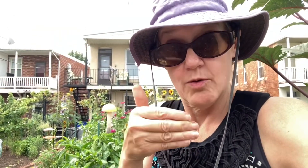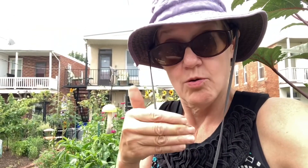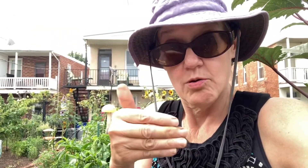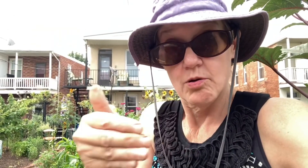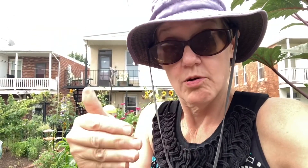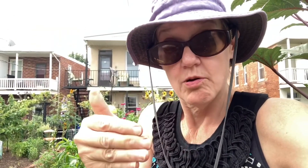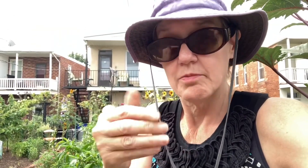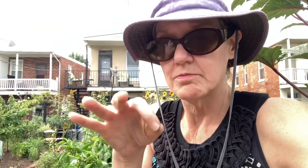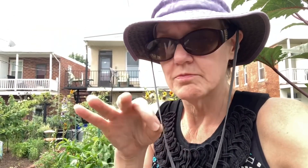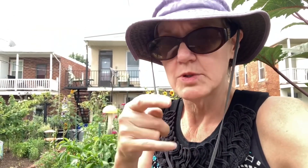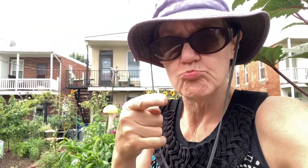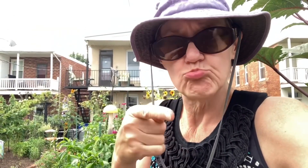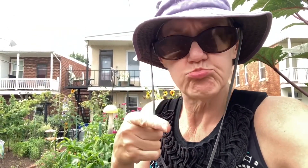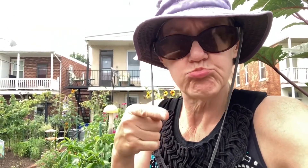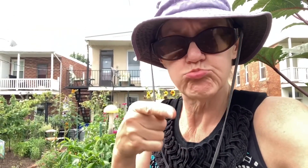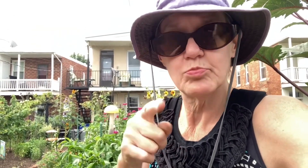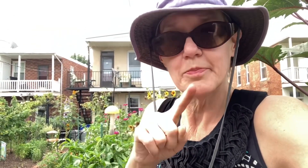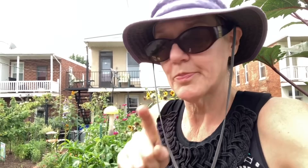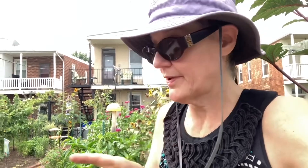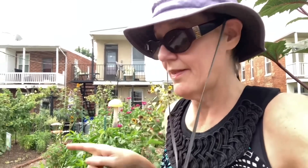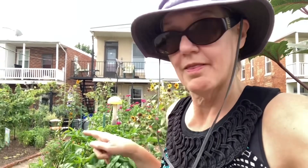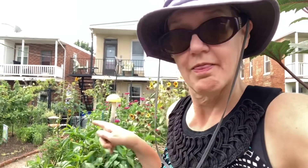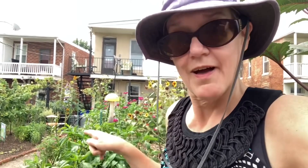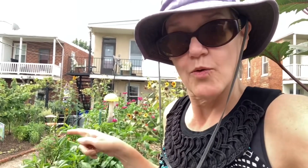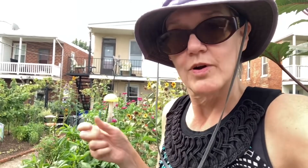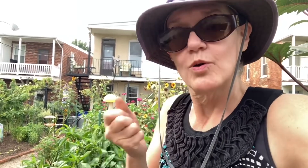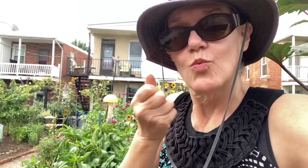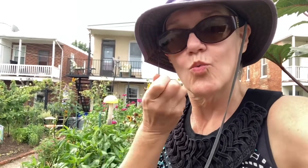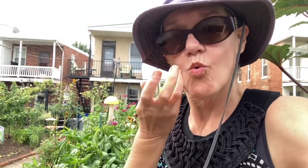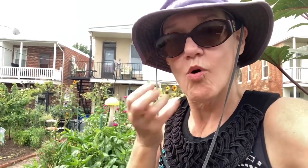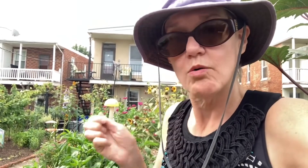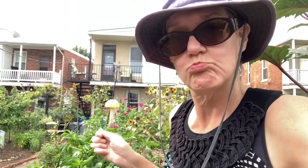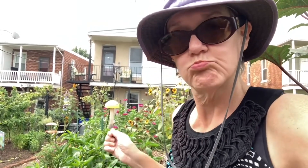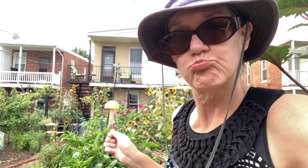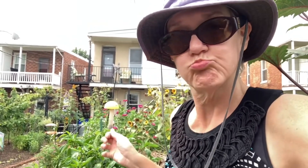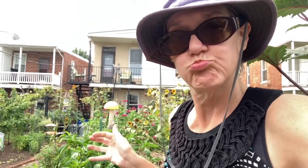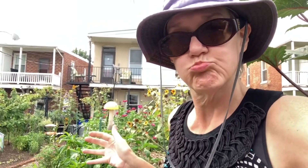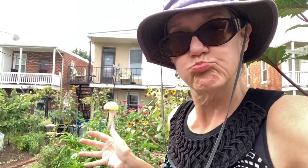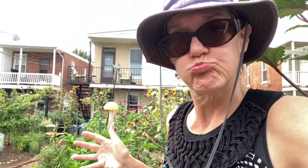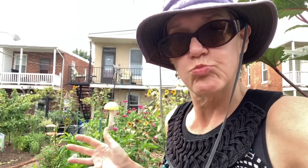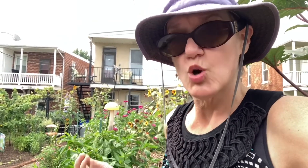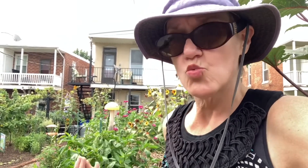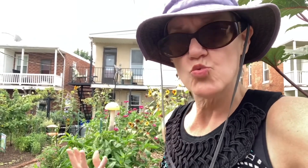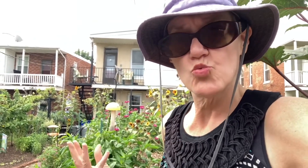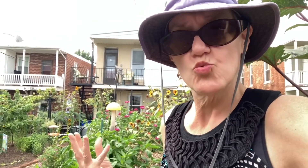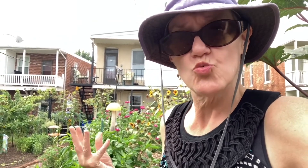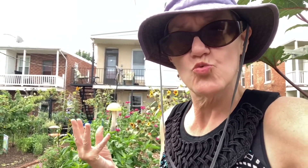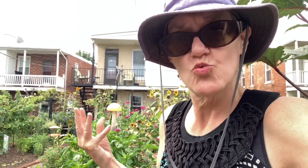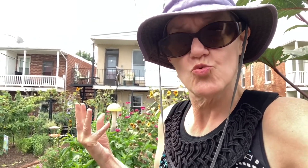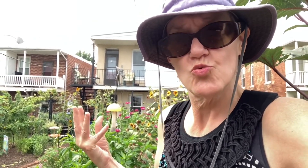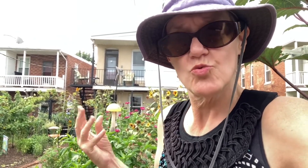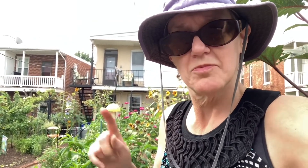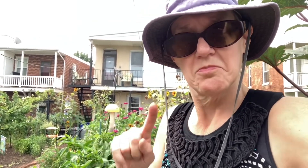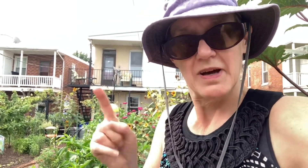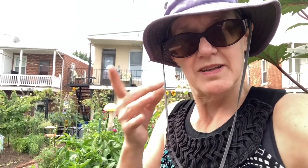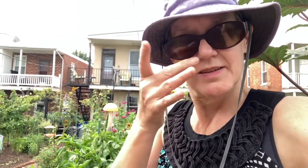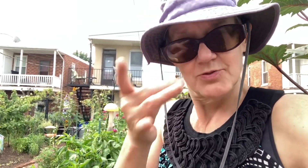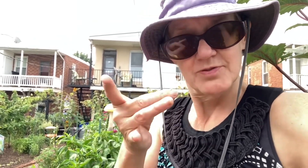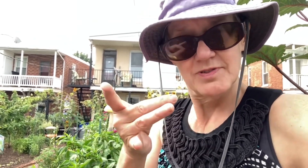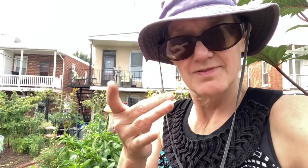And after we planted these mid-May, it was cold and the plants struggled except for this one plant. It